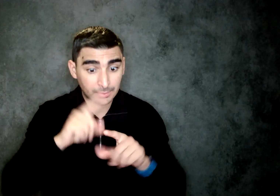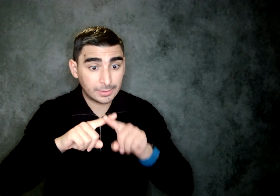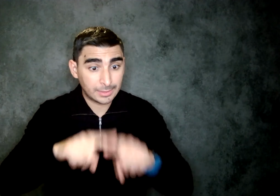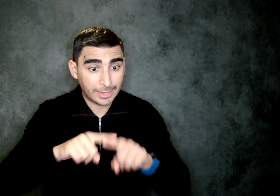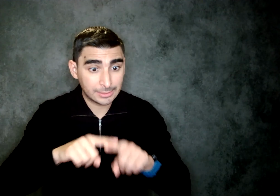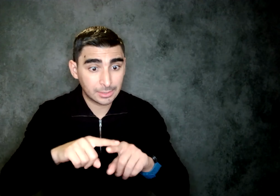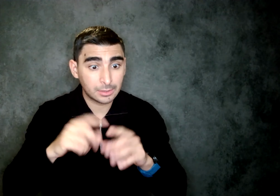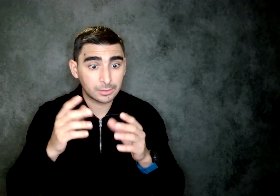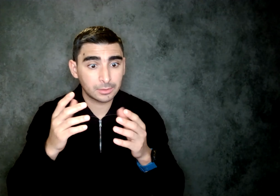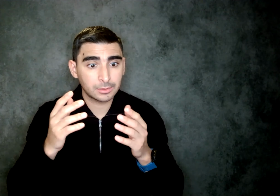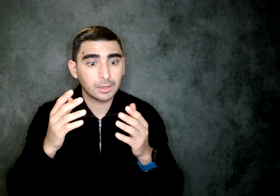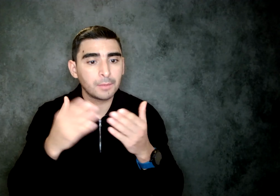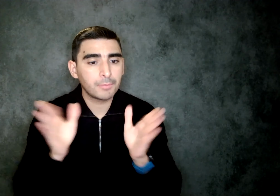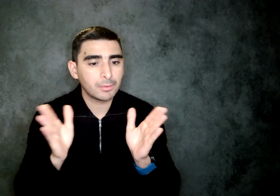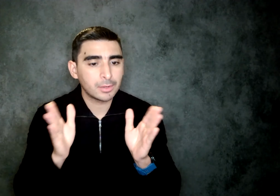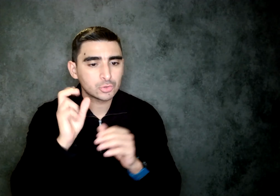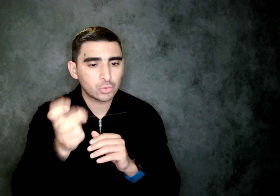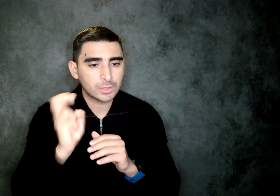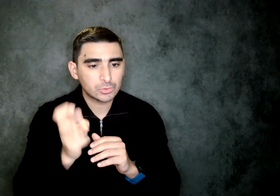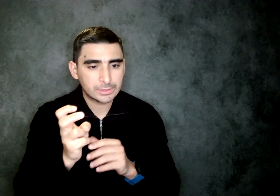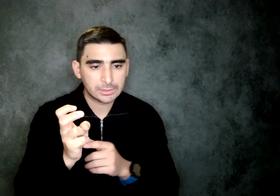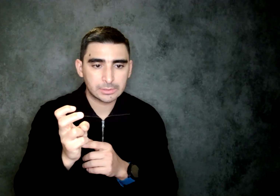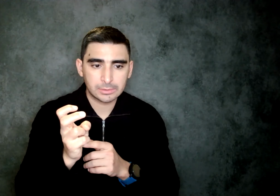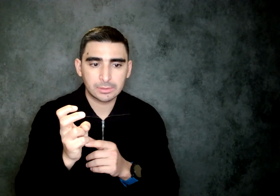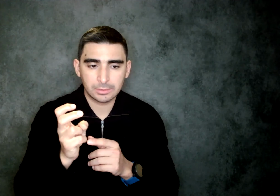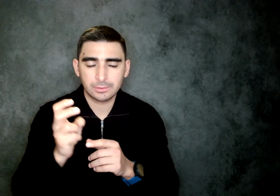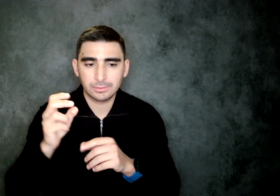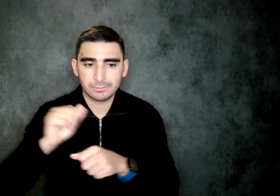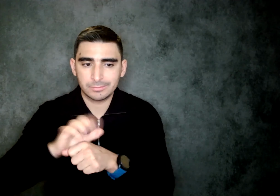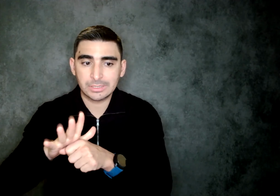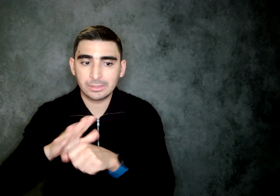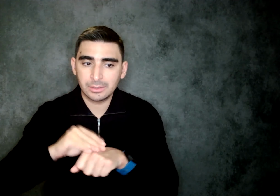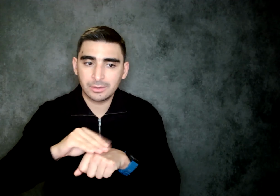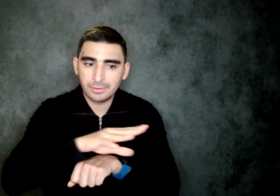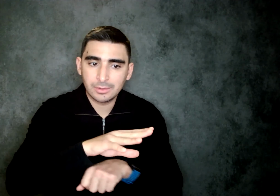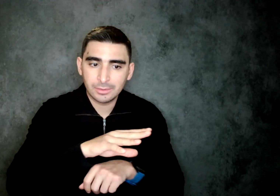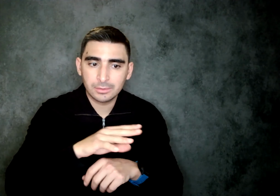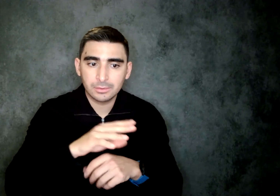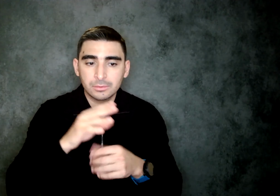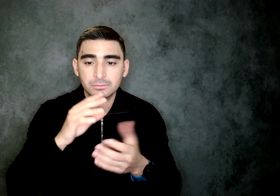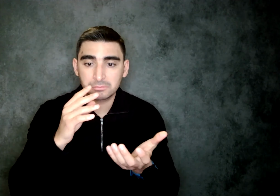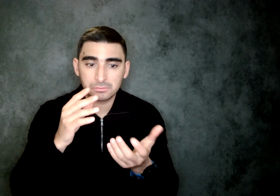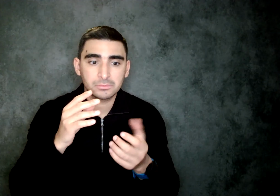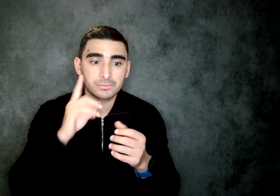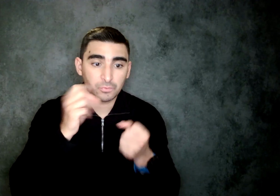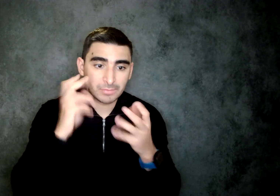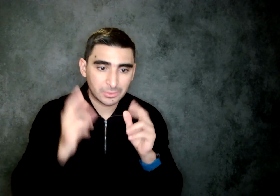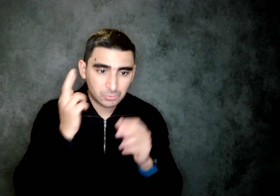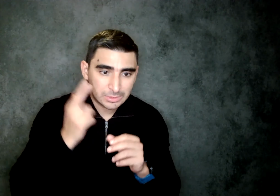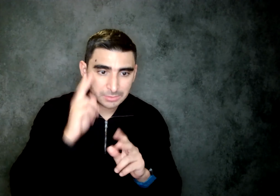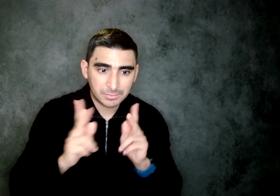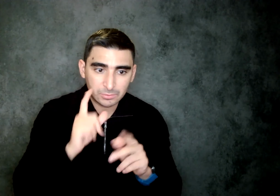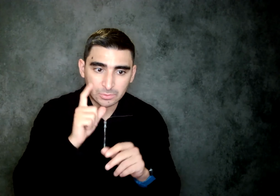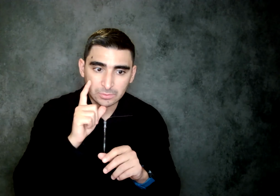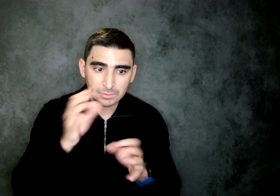really affected by the pandemic and got shut down. And for a lot of health reasons, people decided not to use it. And then